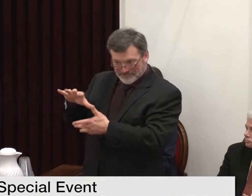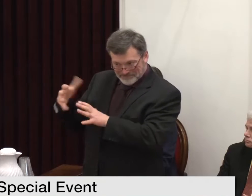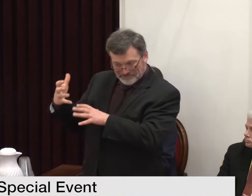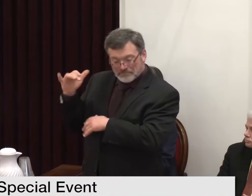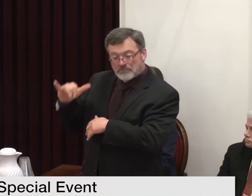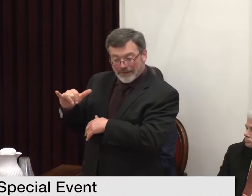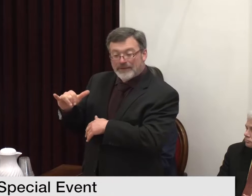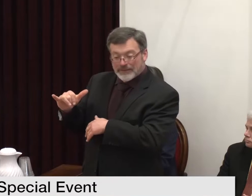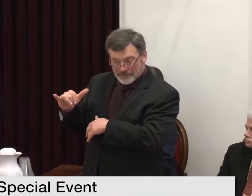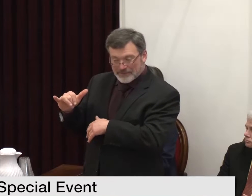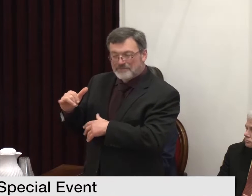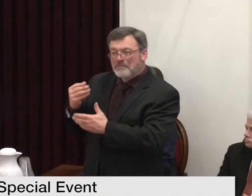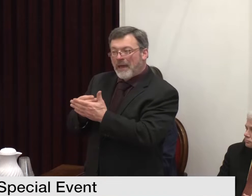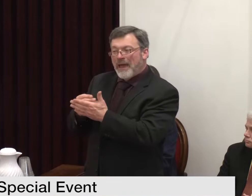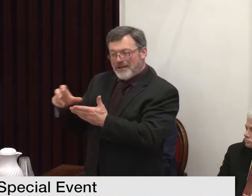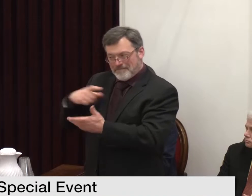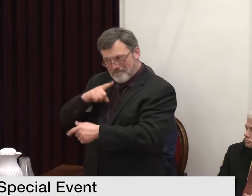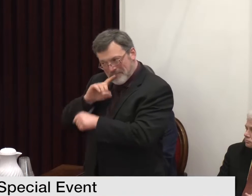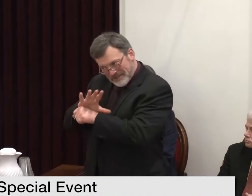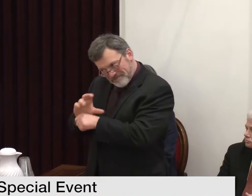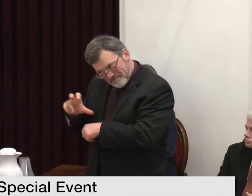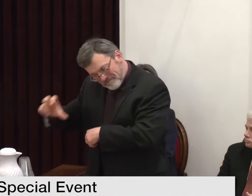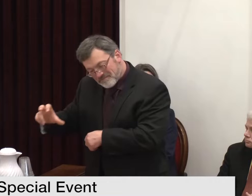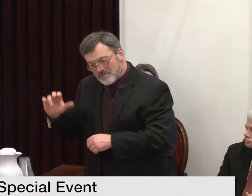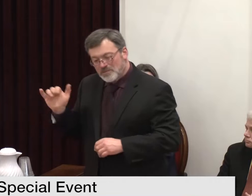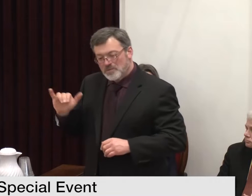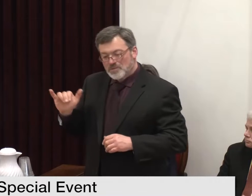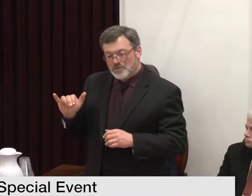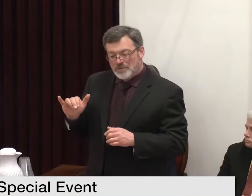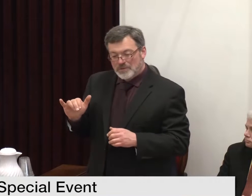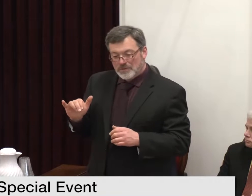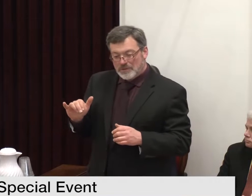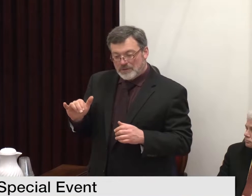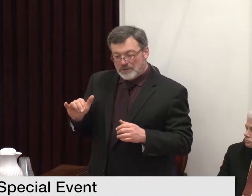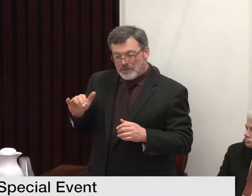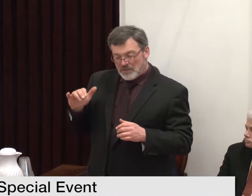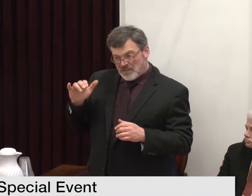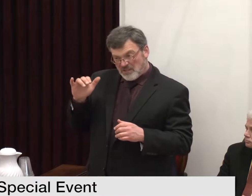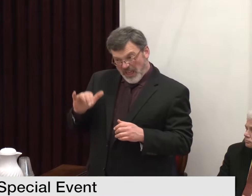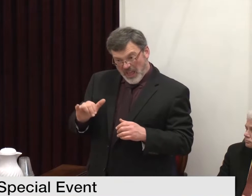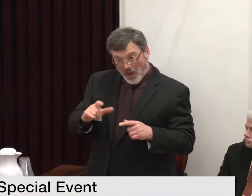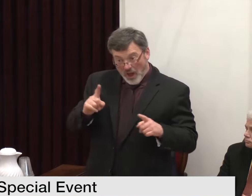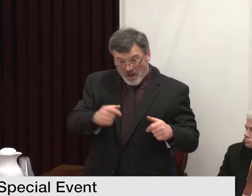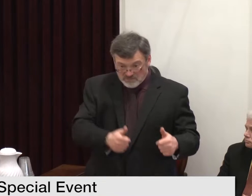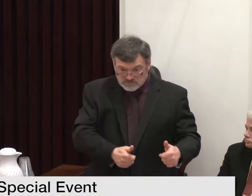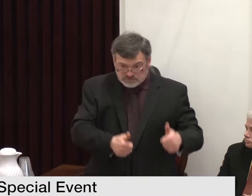We as a state are also impacted by inflation, rising costs,